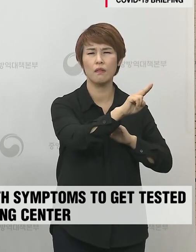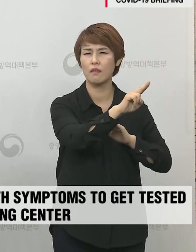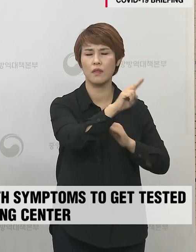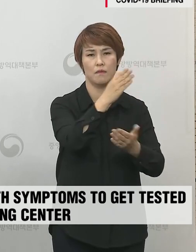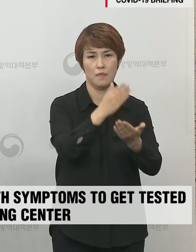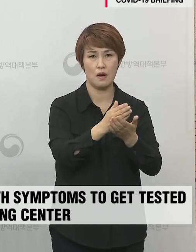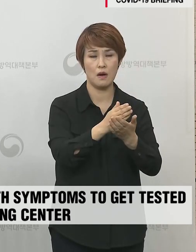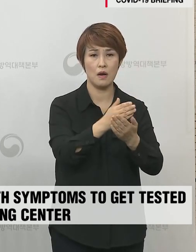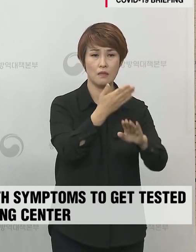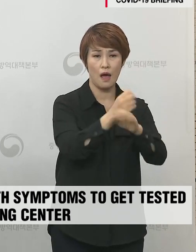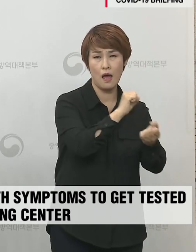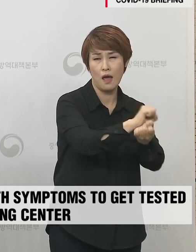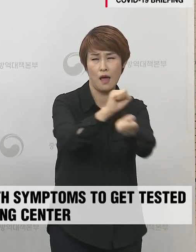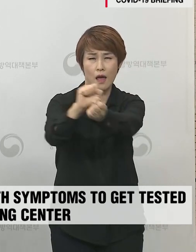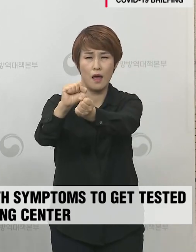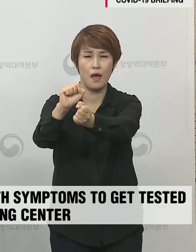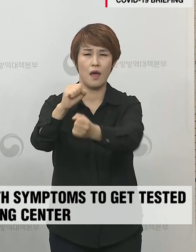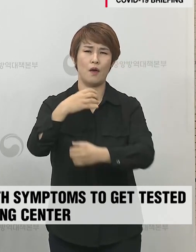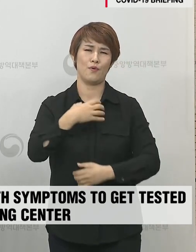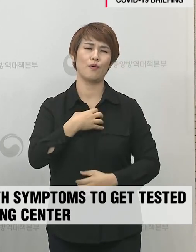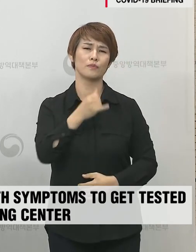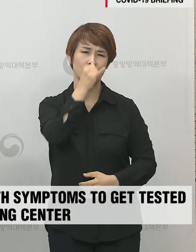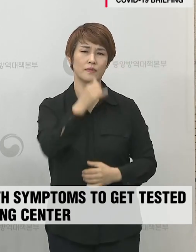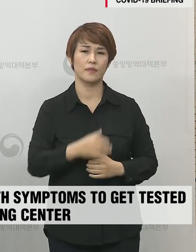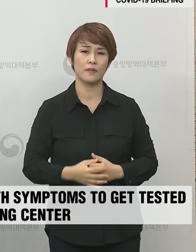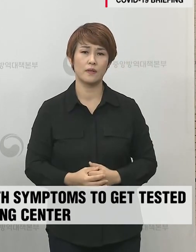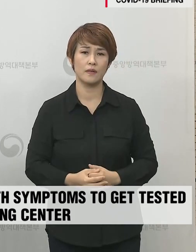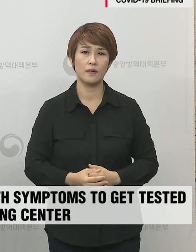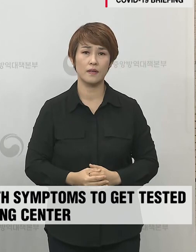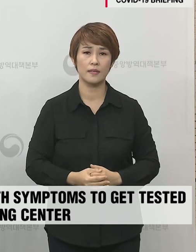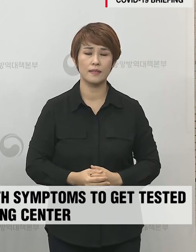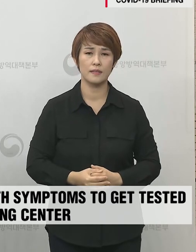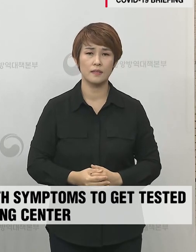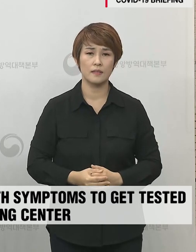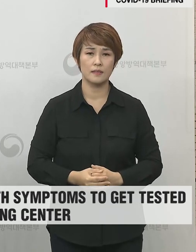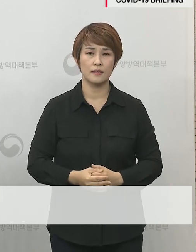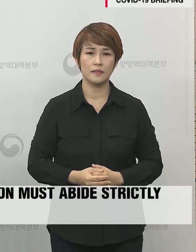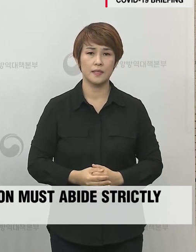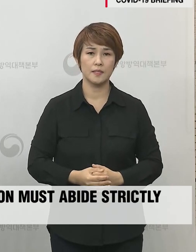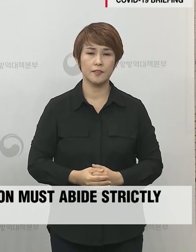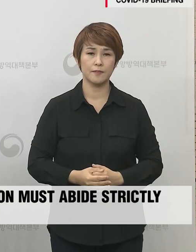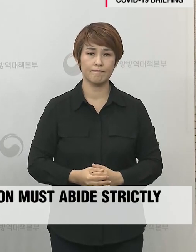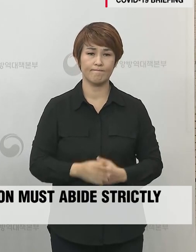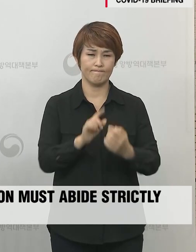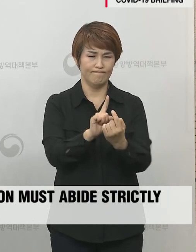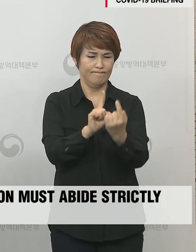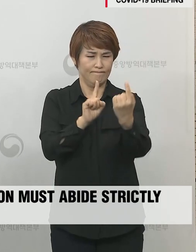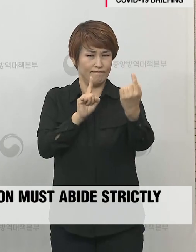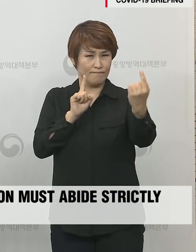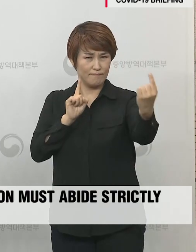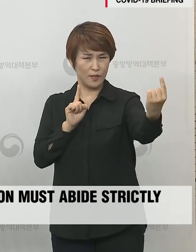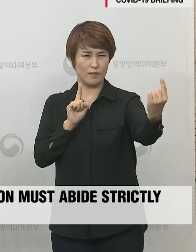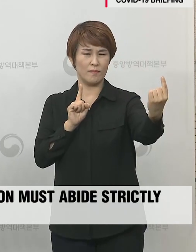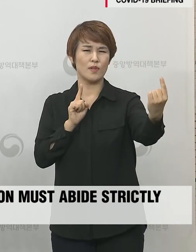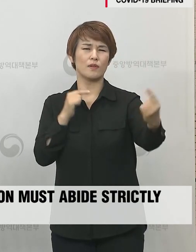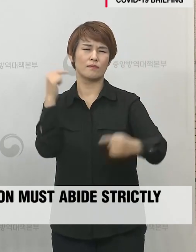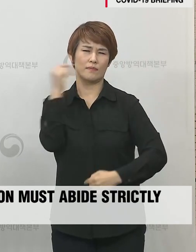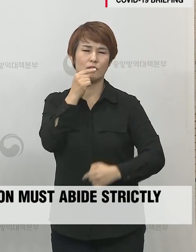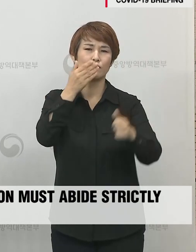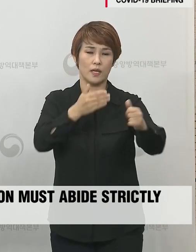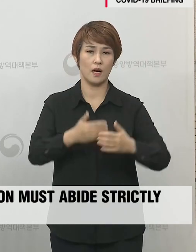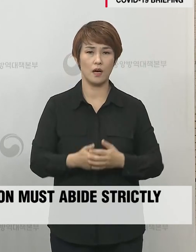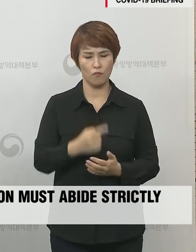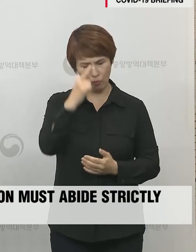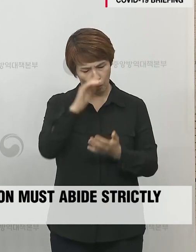areas. We believe that if these breaches continue, these could become a very grave issue for the community as a